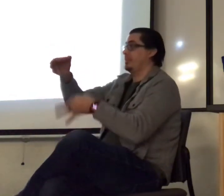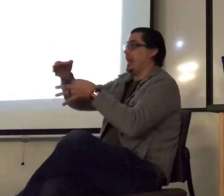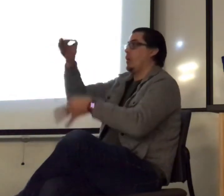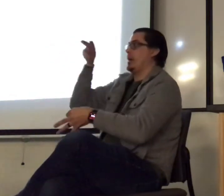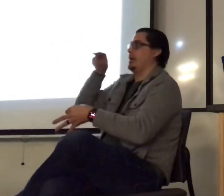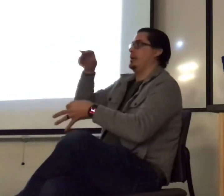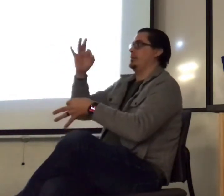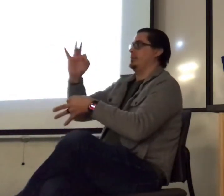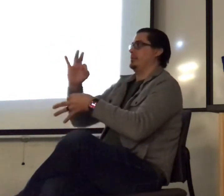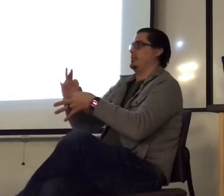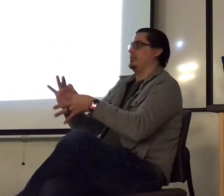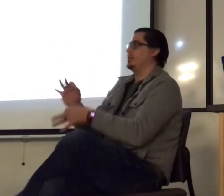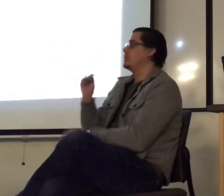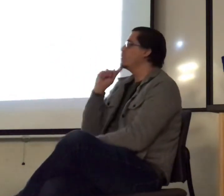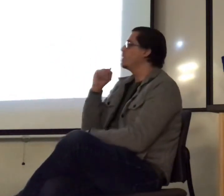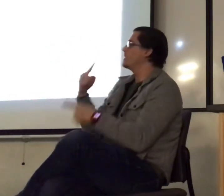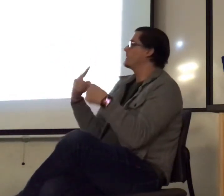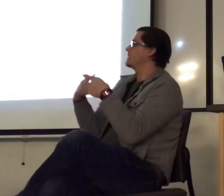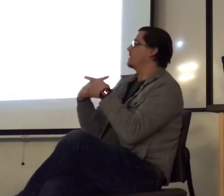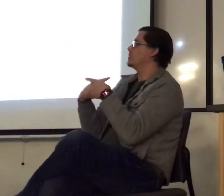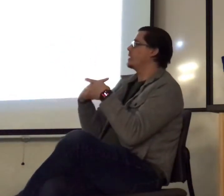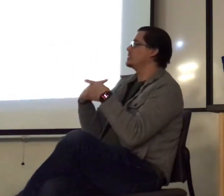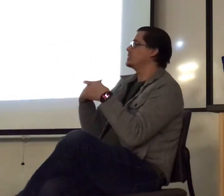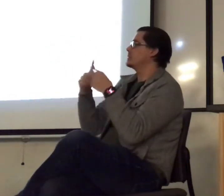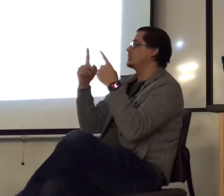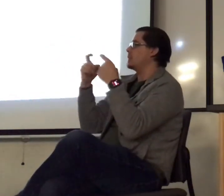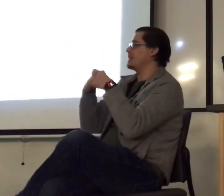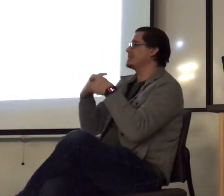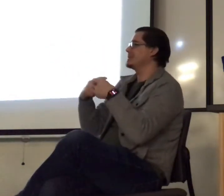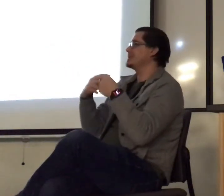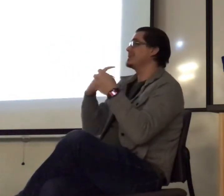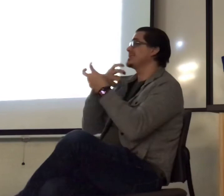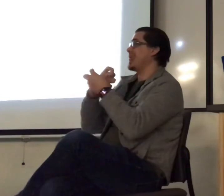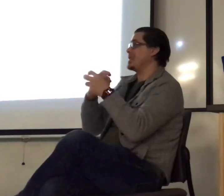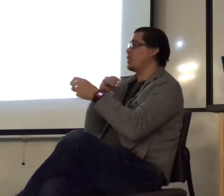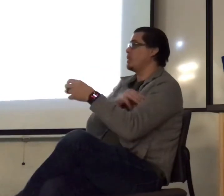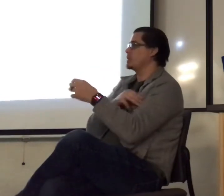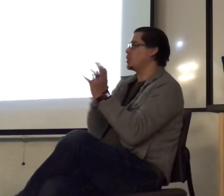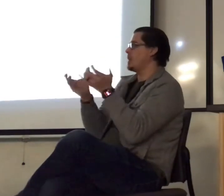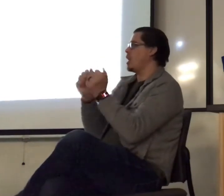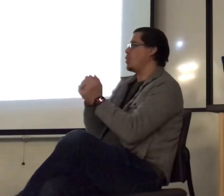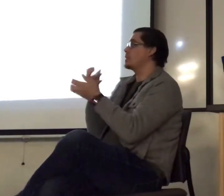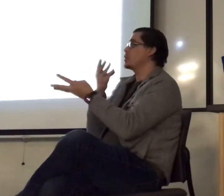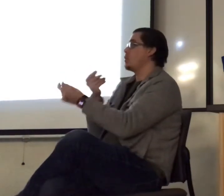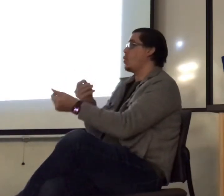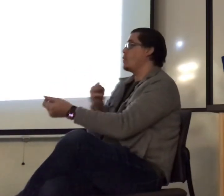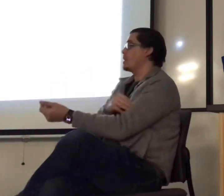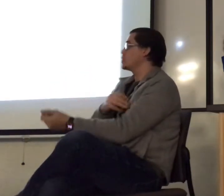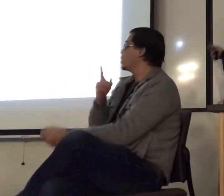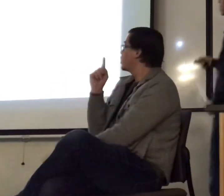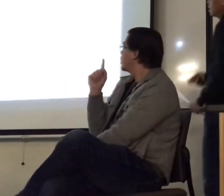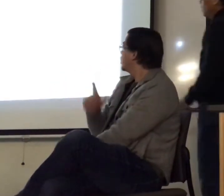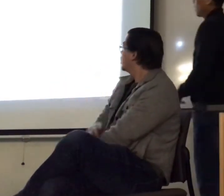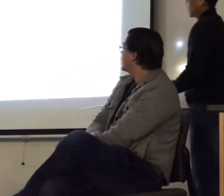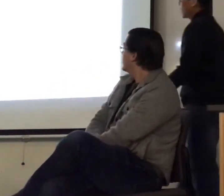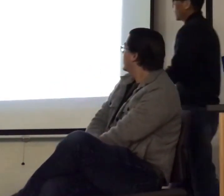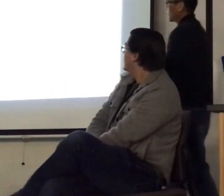Here's a picture that contrasts the complexity of skeletal muscle from smooth muscle. Skeletal muscle, let me read from my